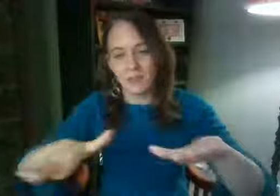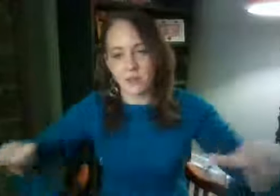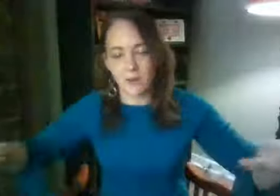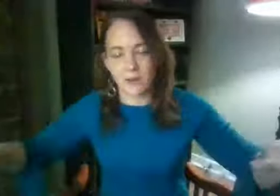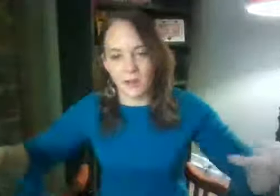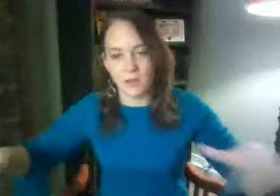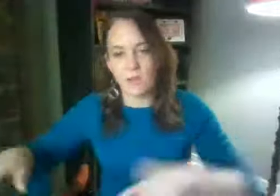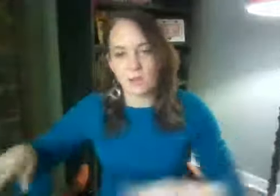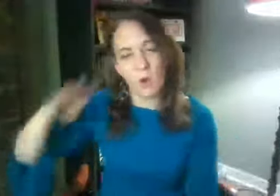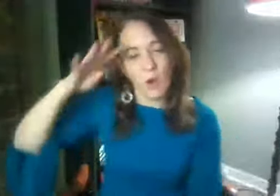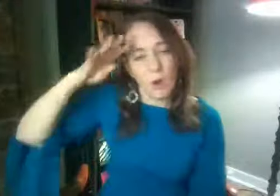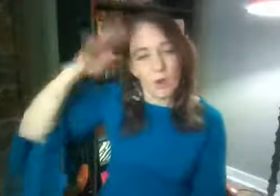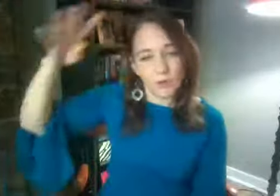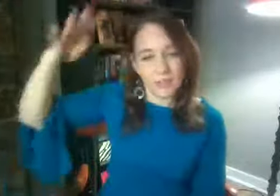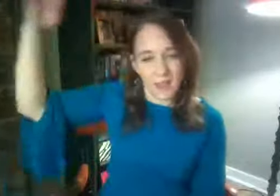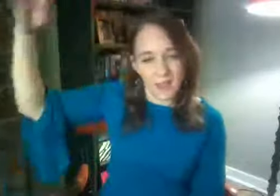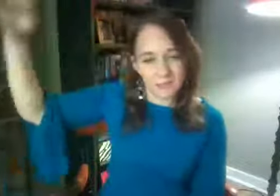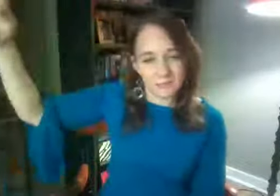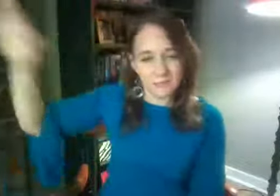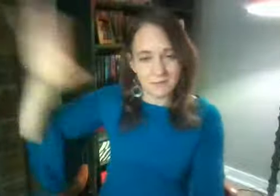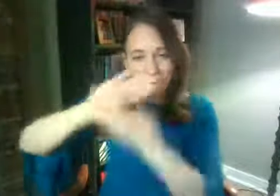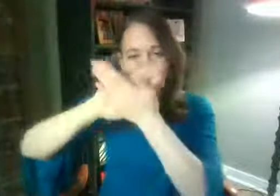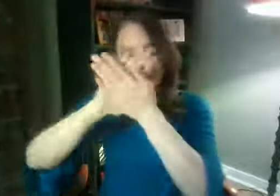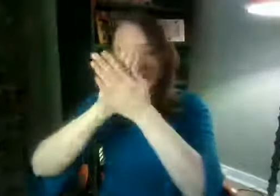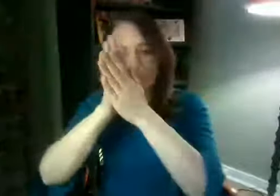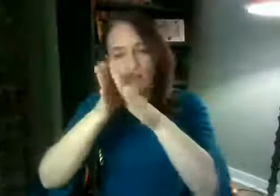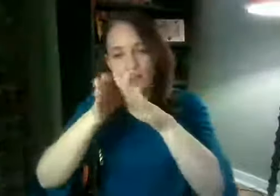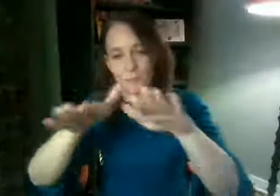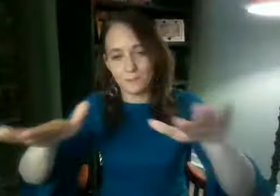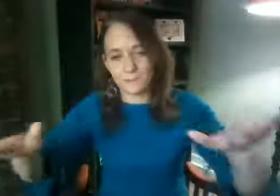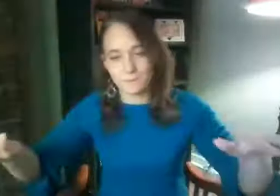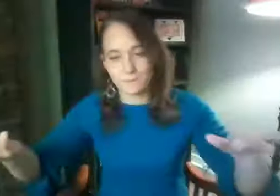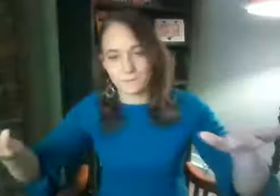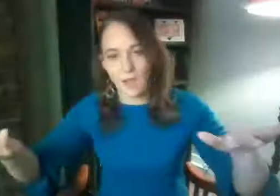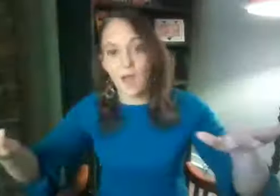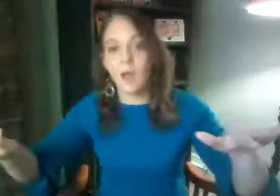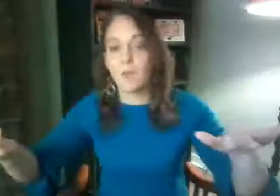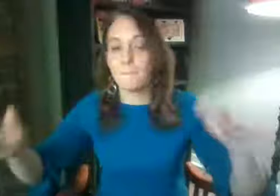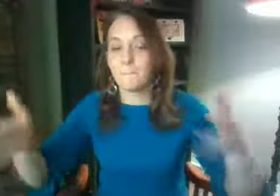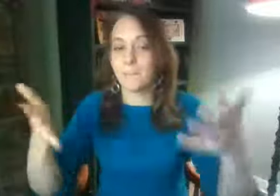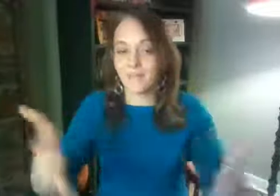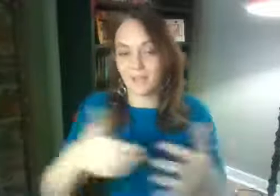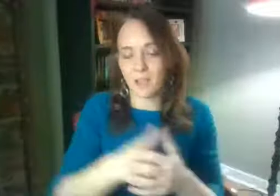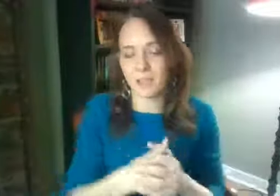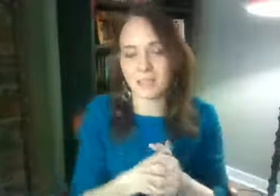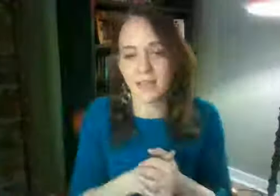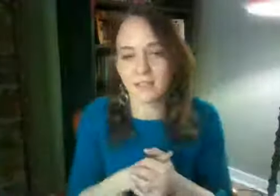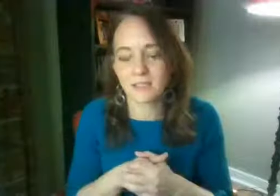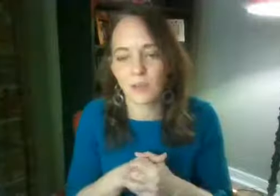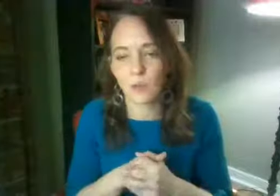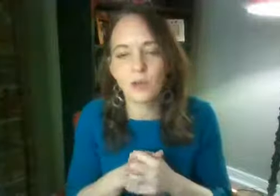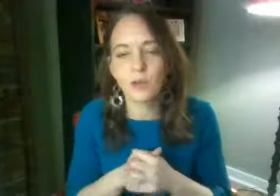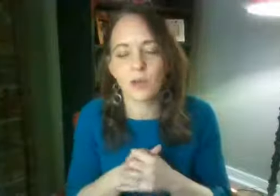you spread it out. So Oseh Shalom. But in that song, it says the one who